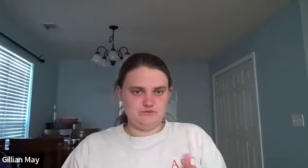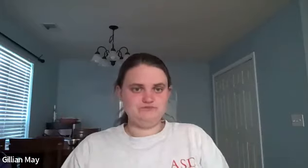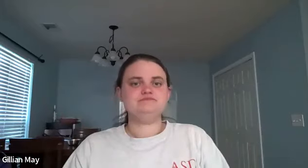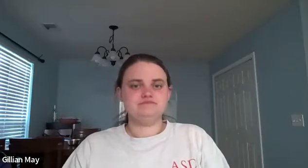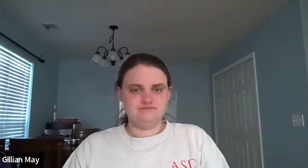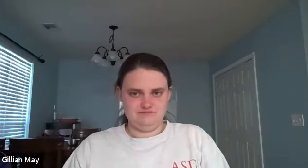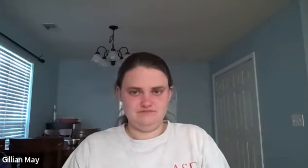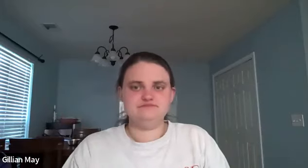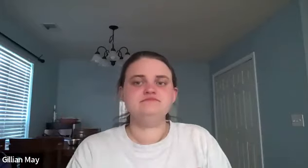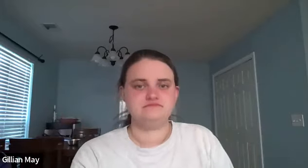manager.